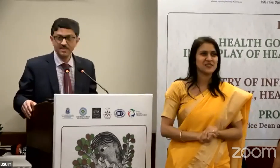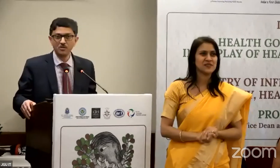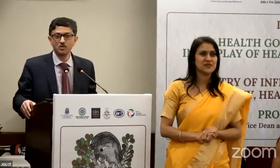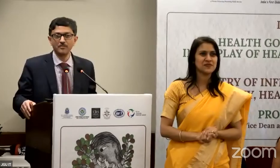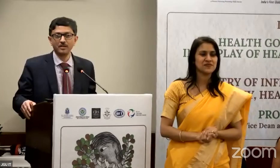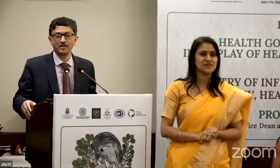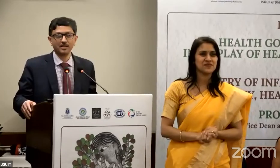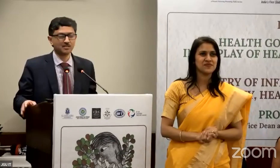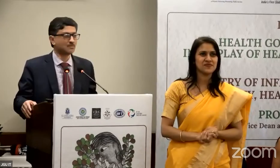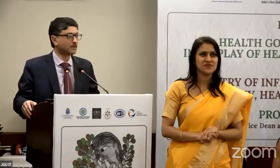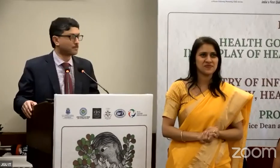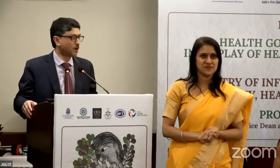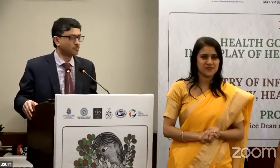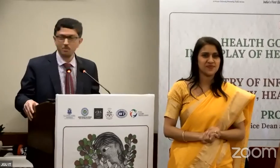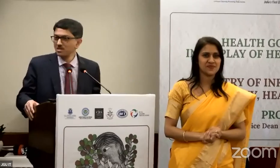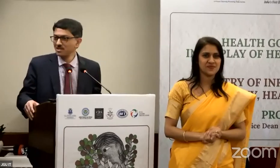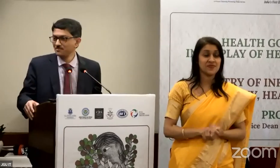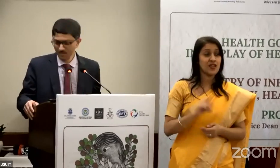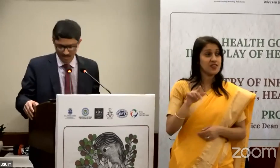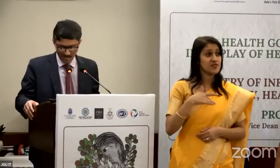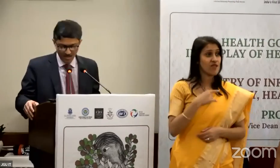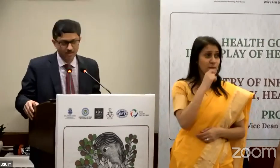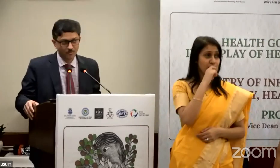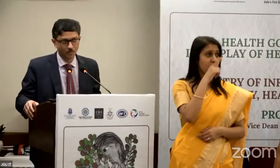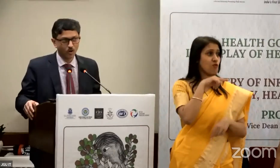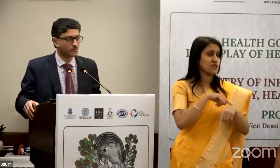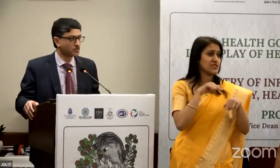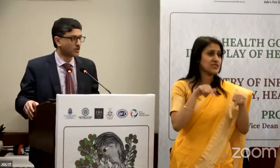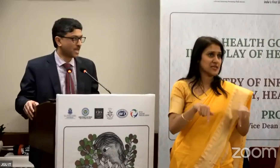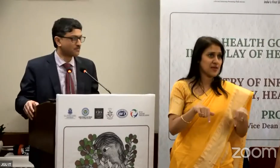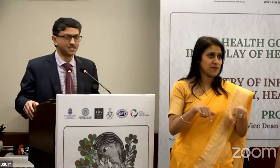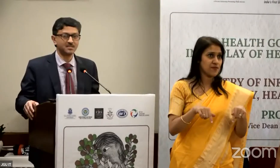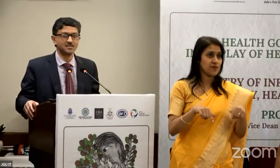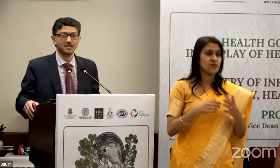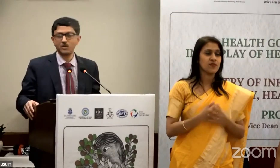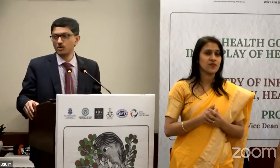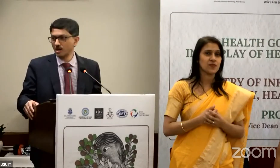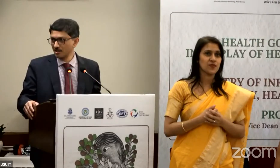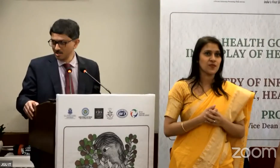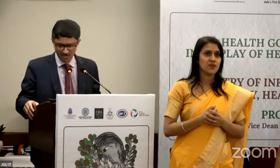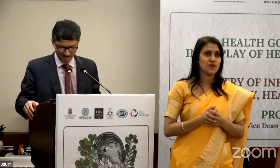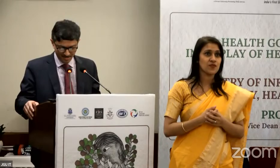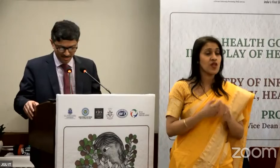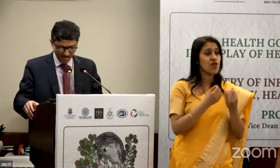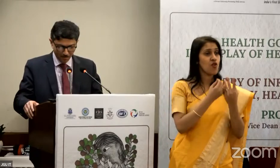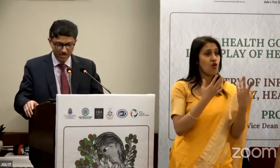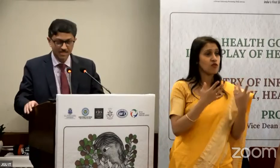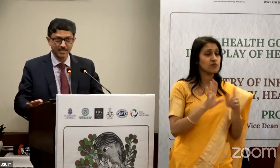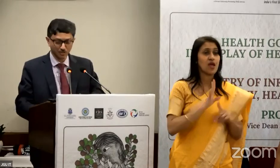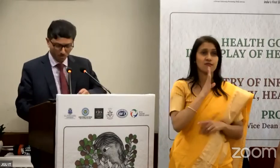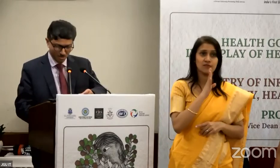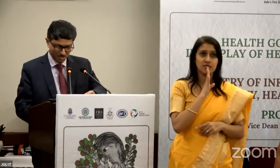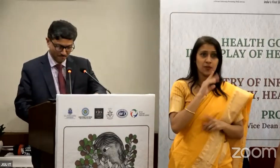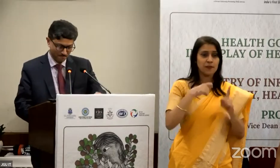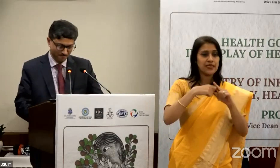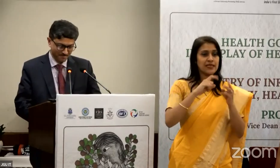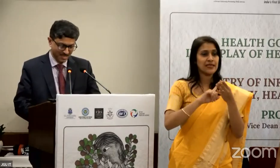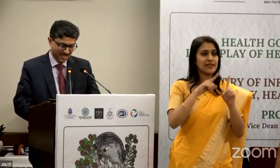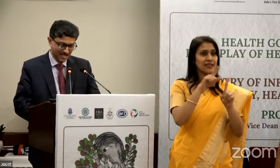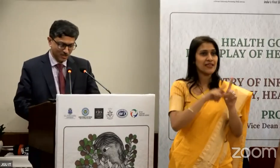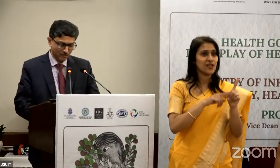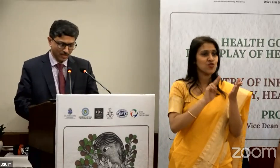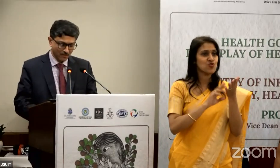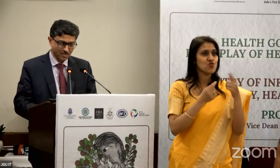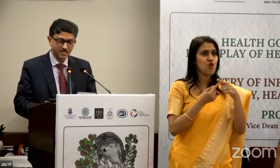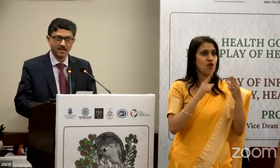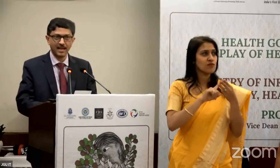It is actually an extremely proud moment for all of us to have this keynote address by Chantal Thomas.